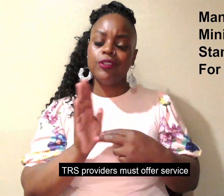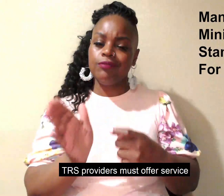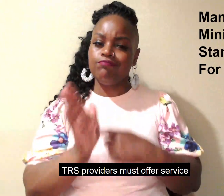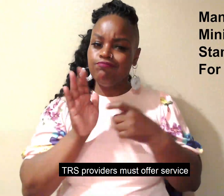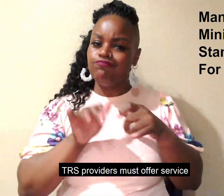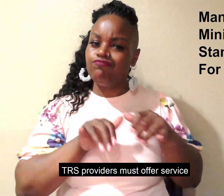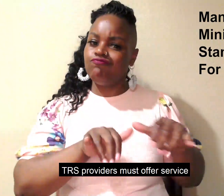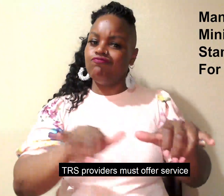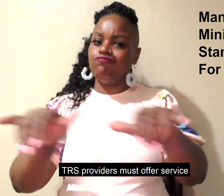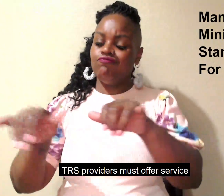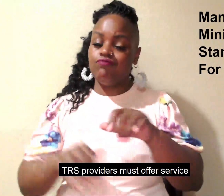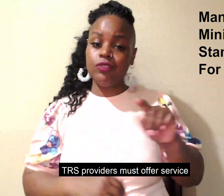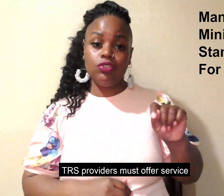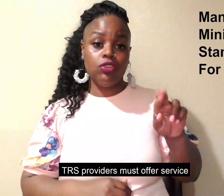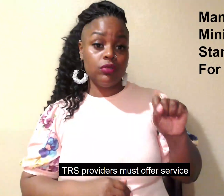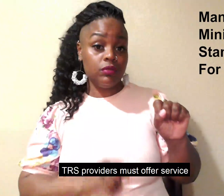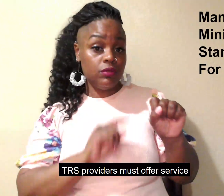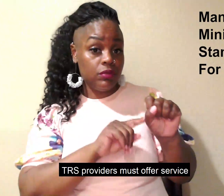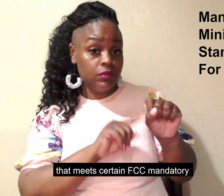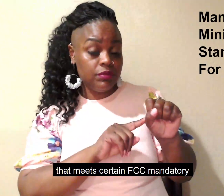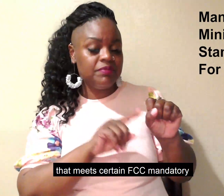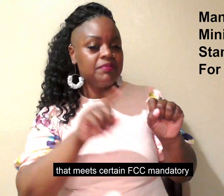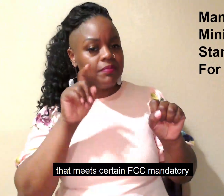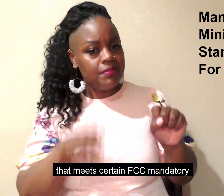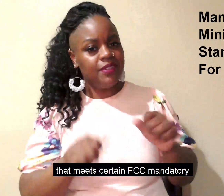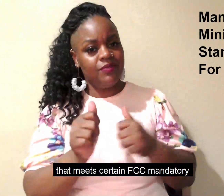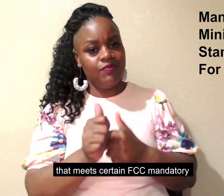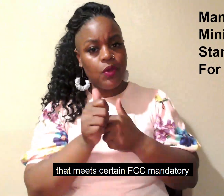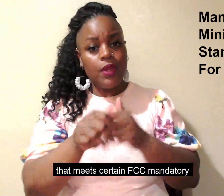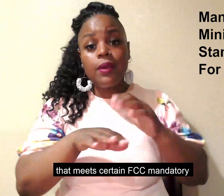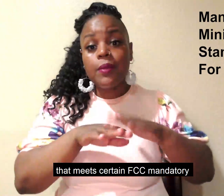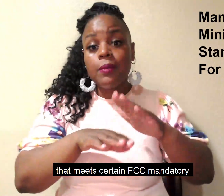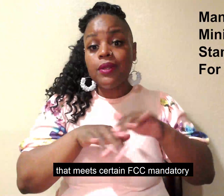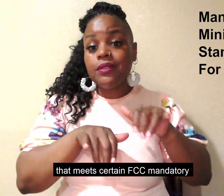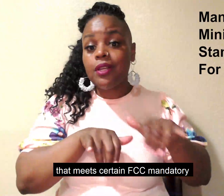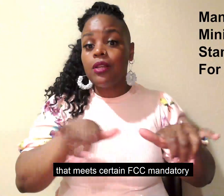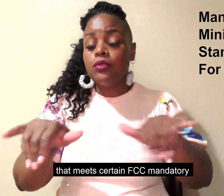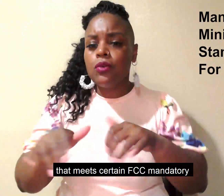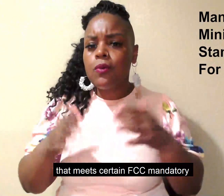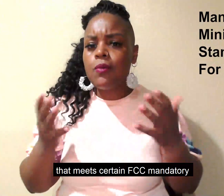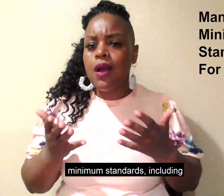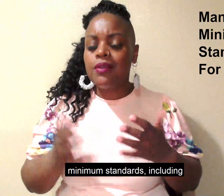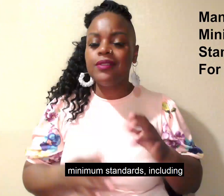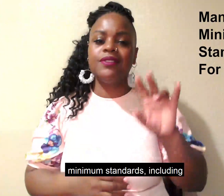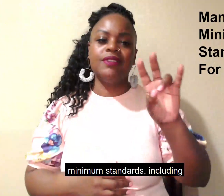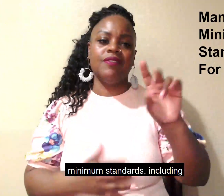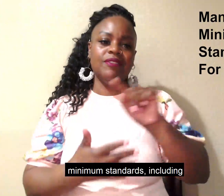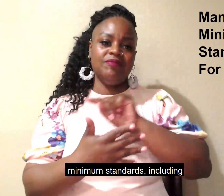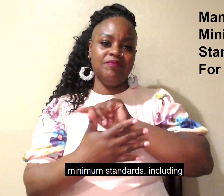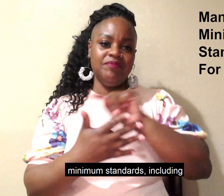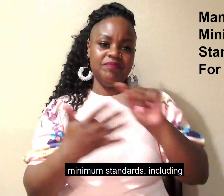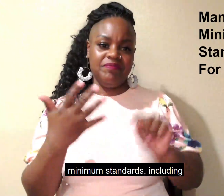TRS providers must offer service that meets the certain FCC mandatory minimum standards,